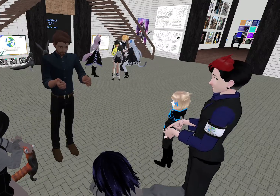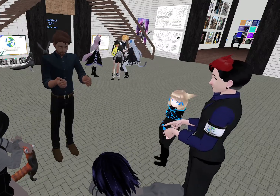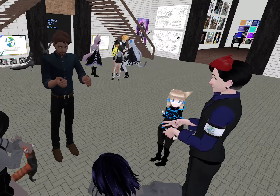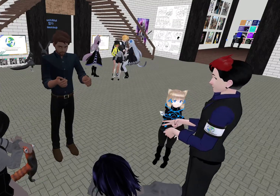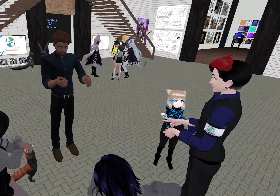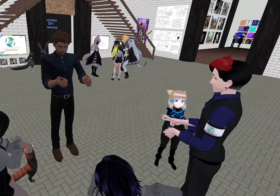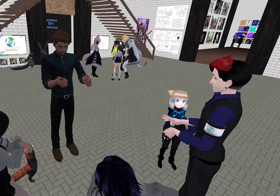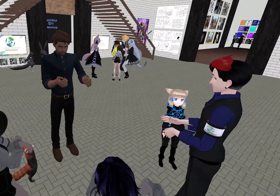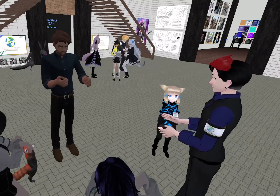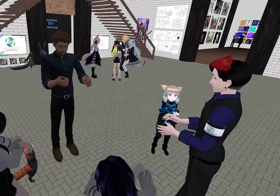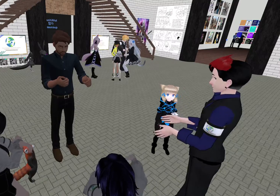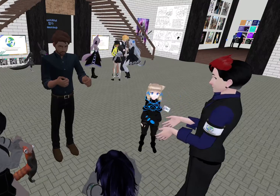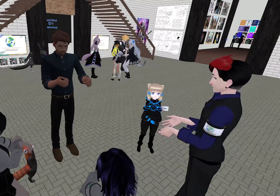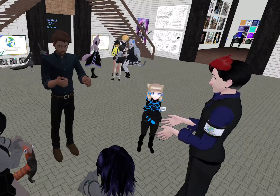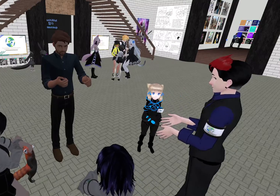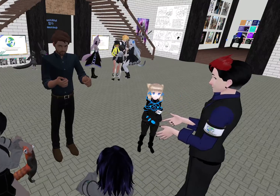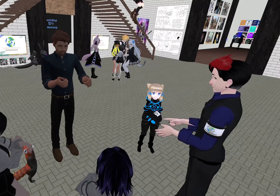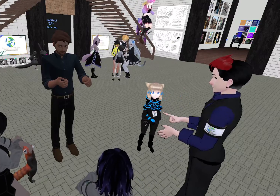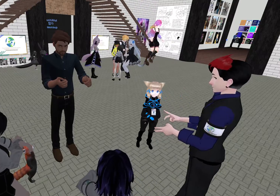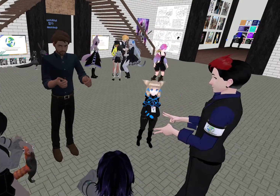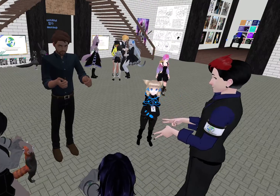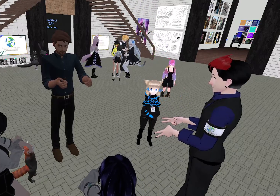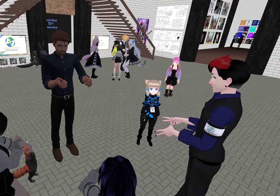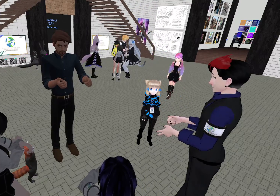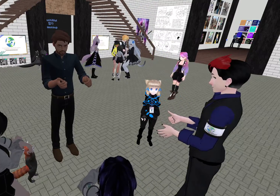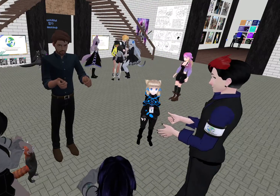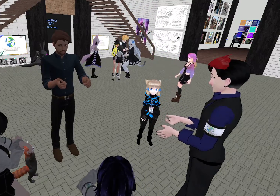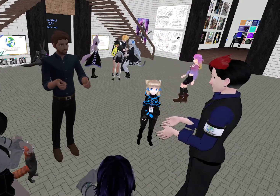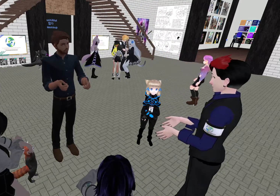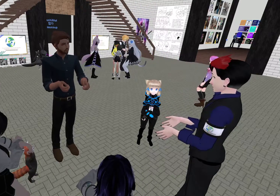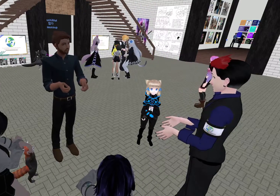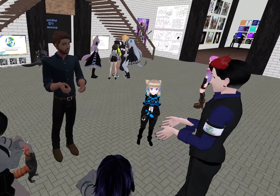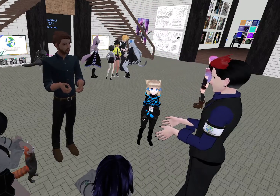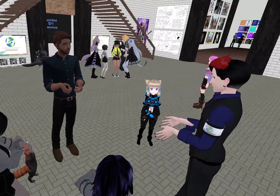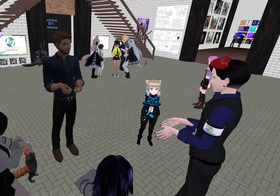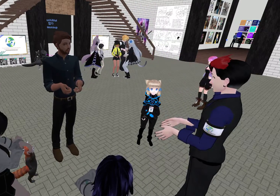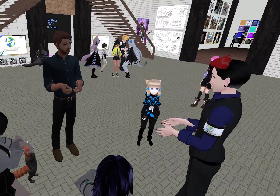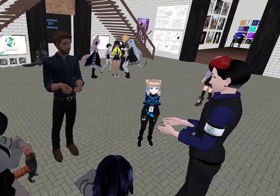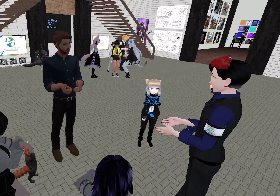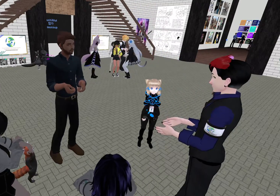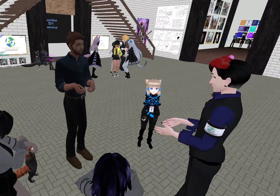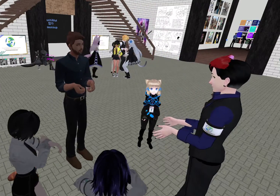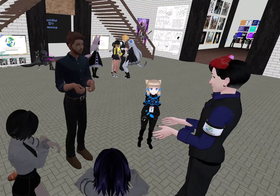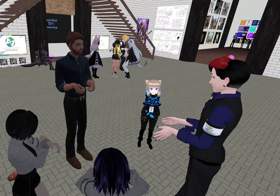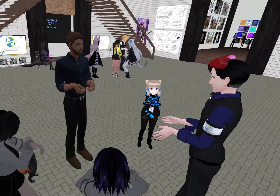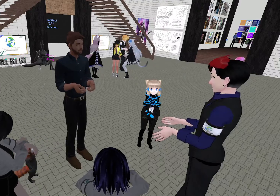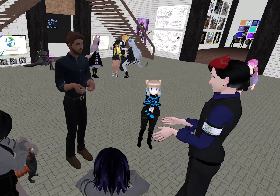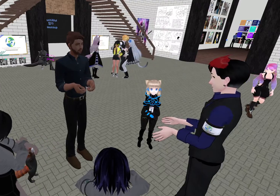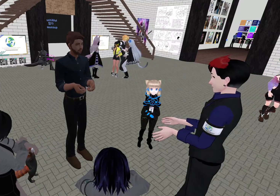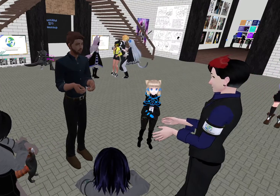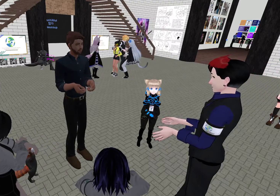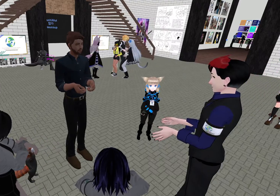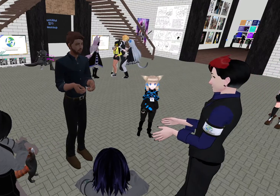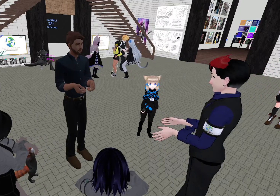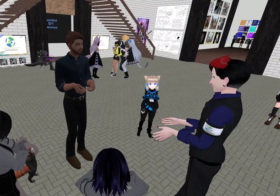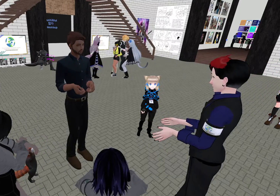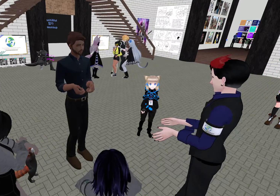basically any time I've ever seen any like videos of deaf people visiting other countries, they just seem to get along without gesture.